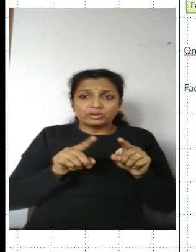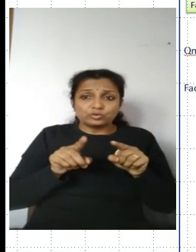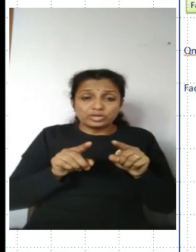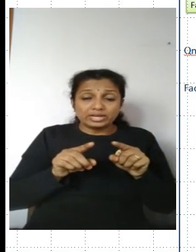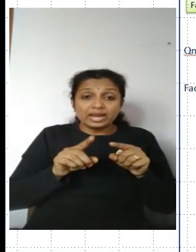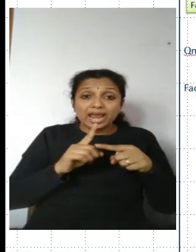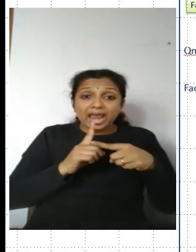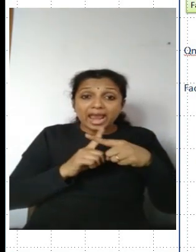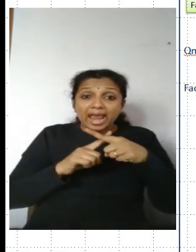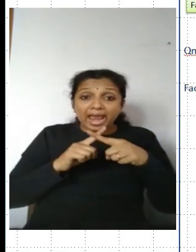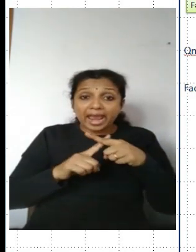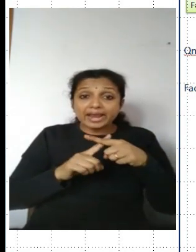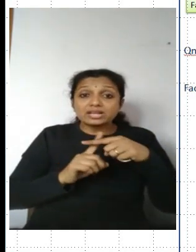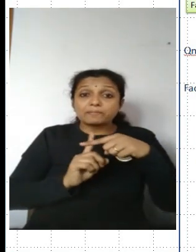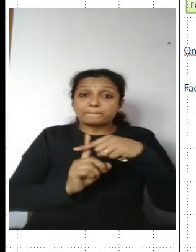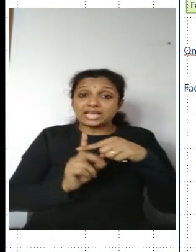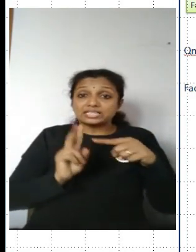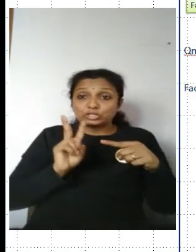taking x plus 2 common,